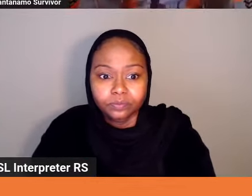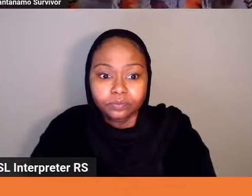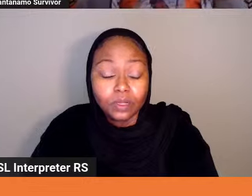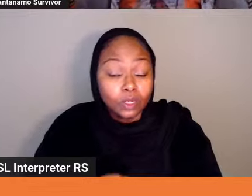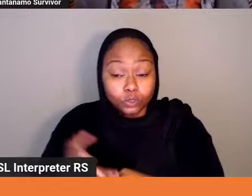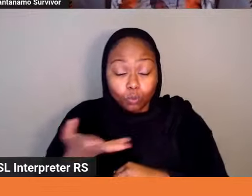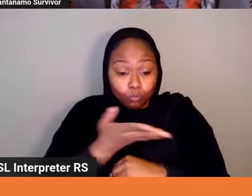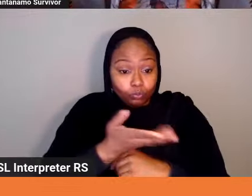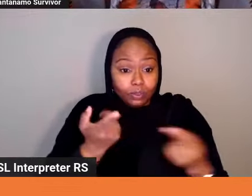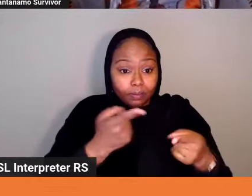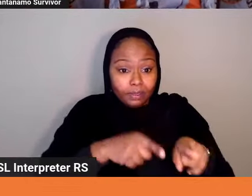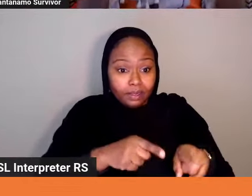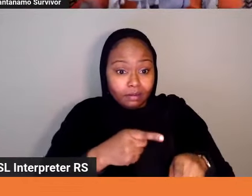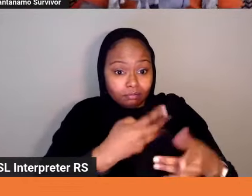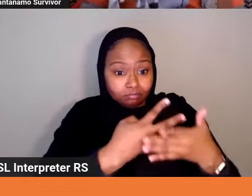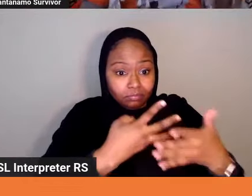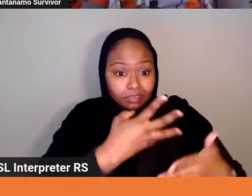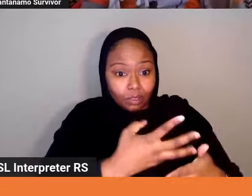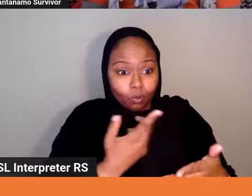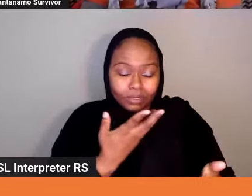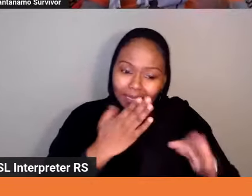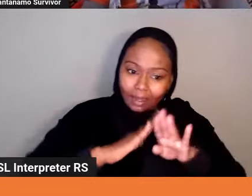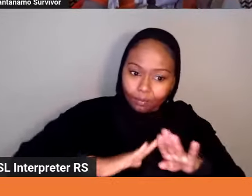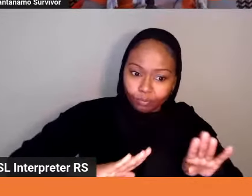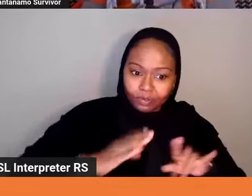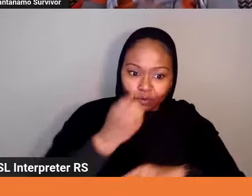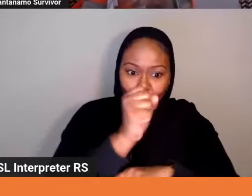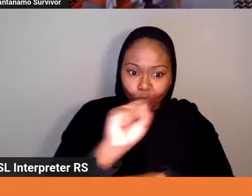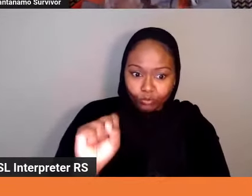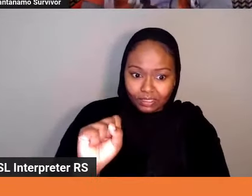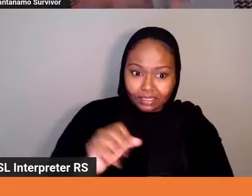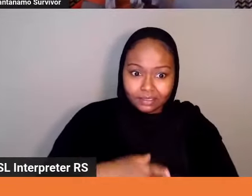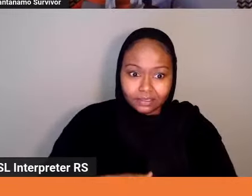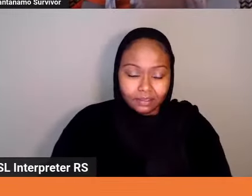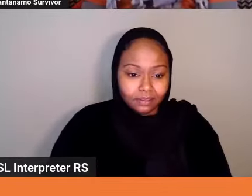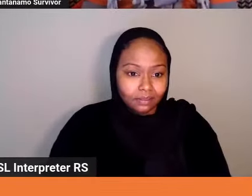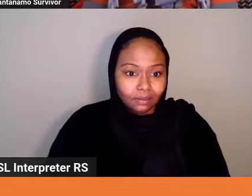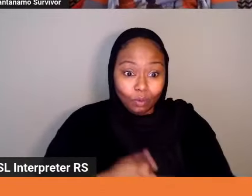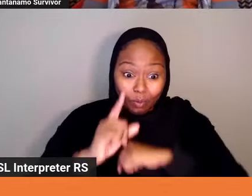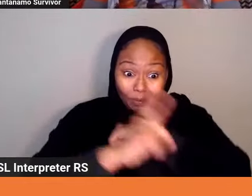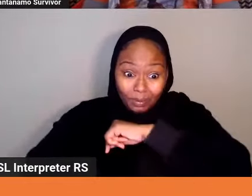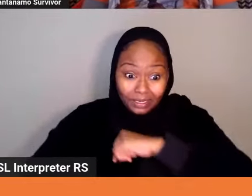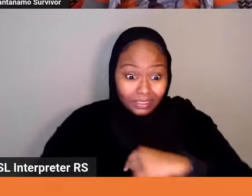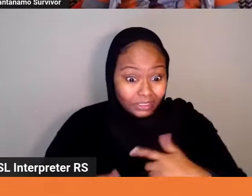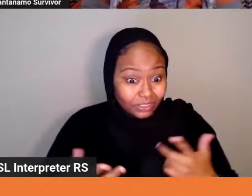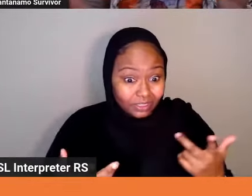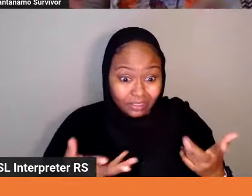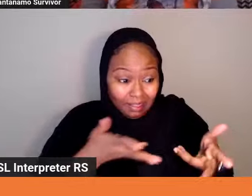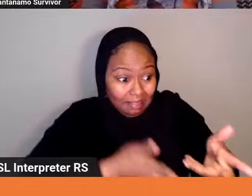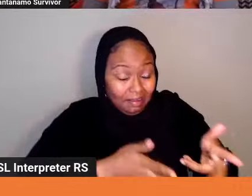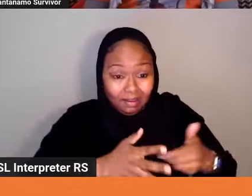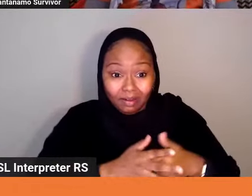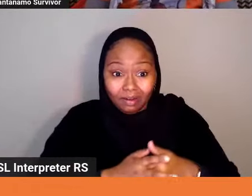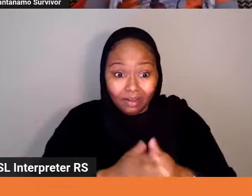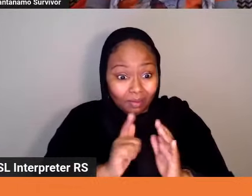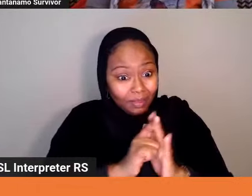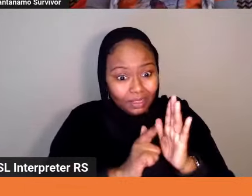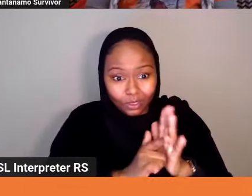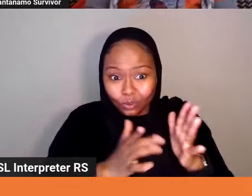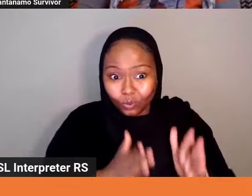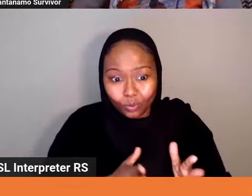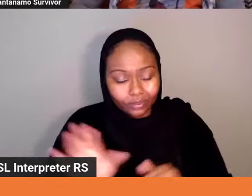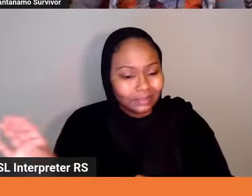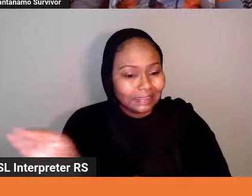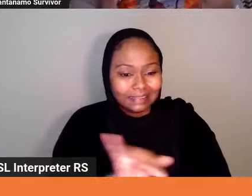protests, people being targeted, imprisoned, detained, punished, fired. So lawyers also the same thing.